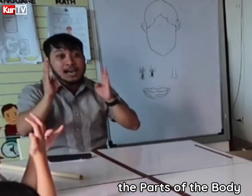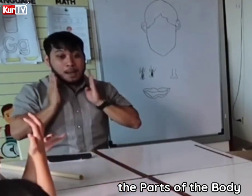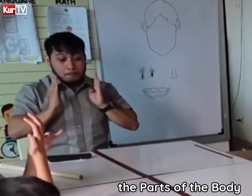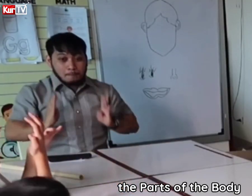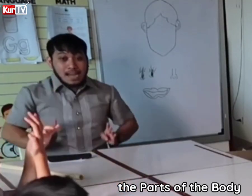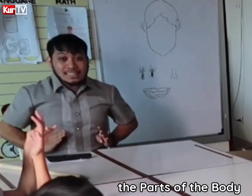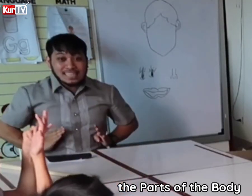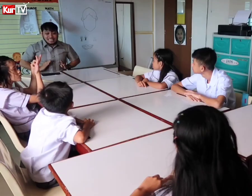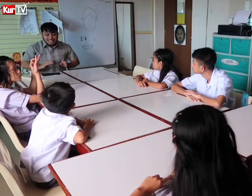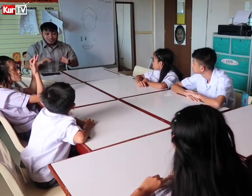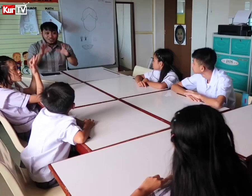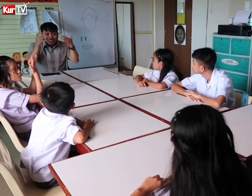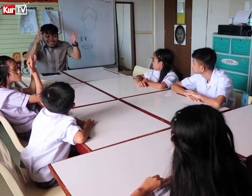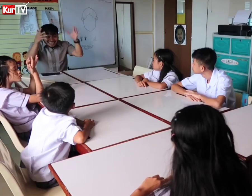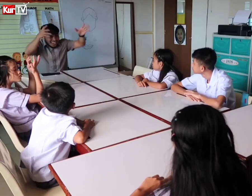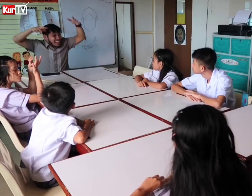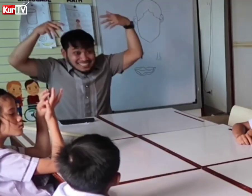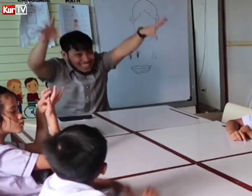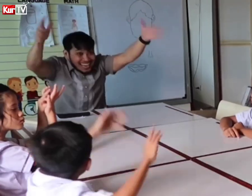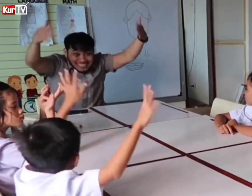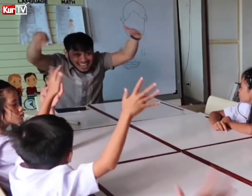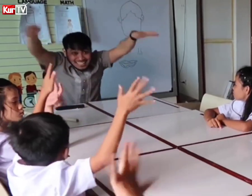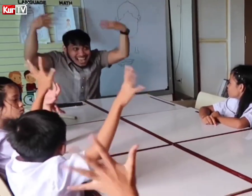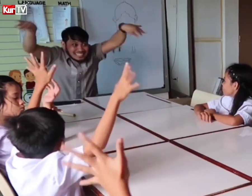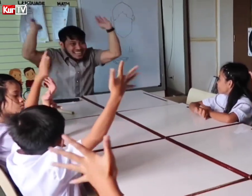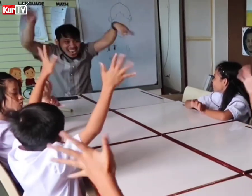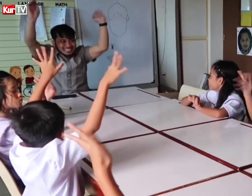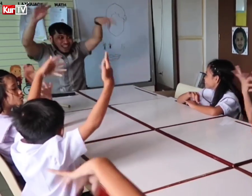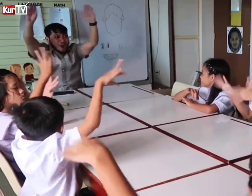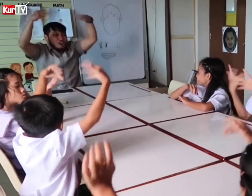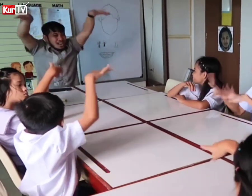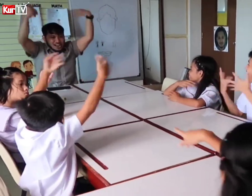body. Okay? Excited? Yes! Okay,